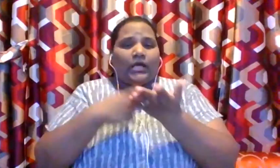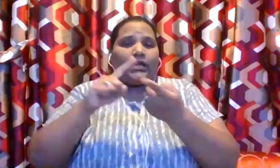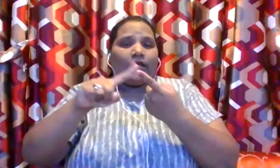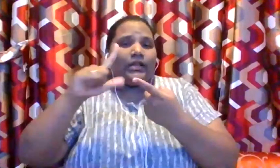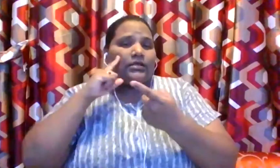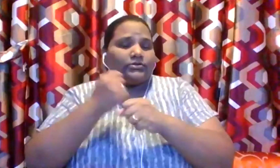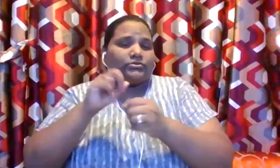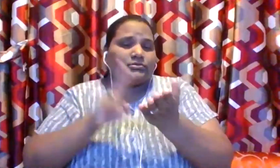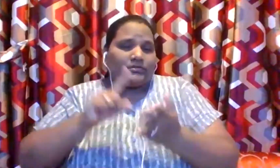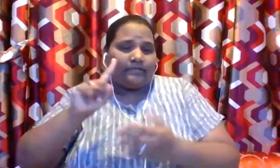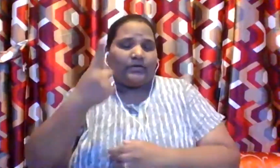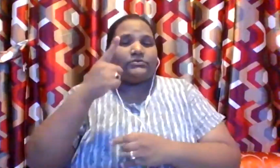by Lord Krishna himself.